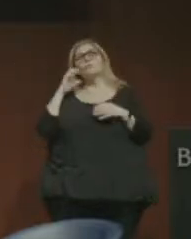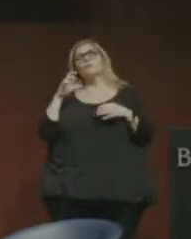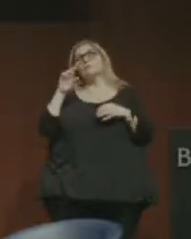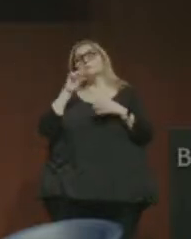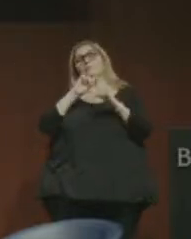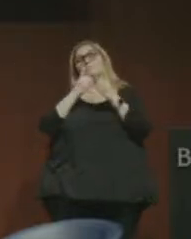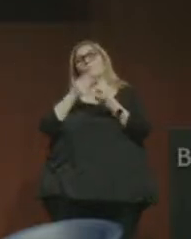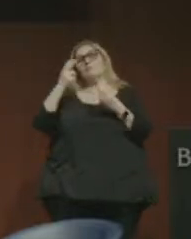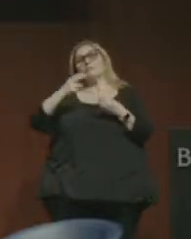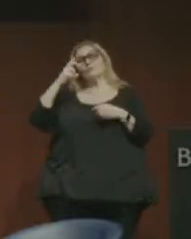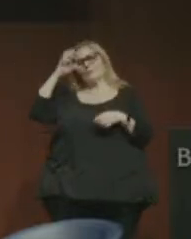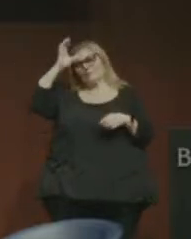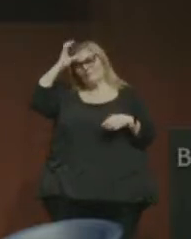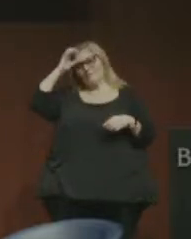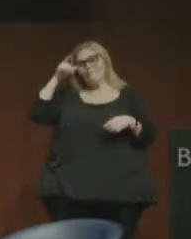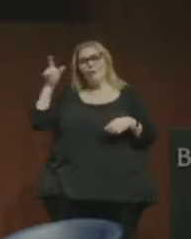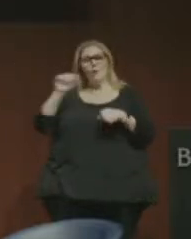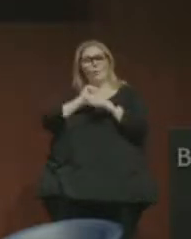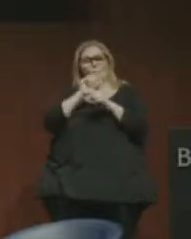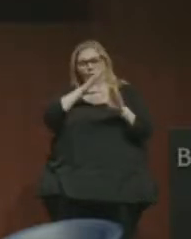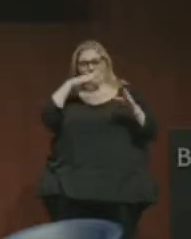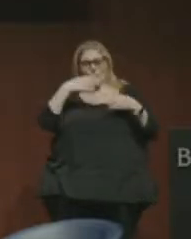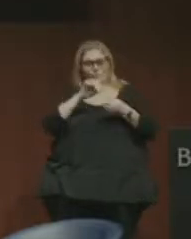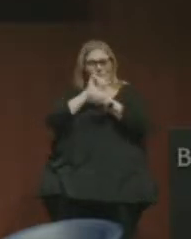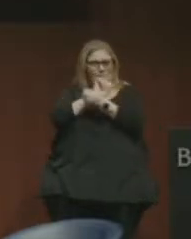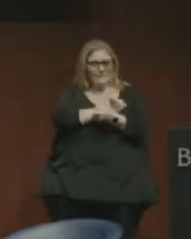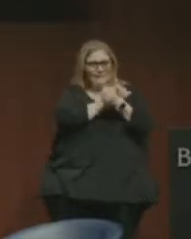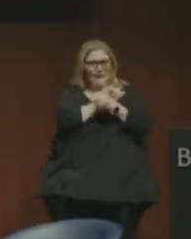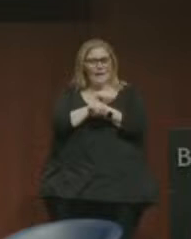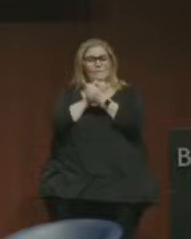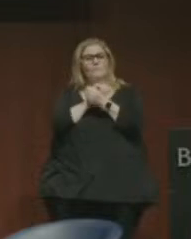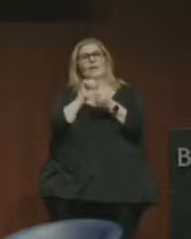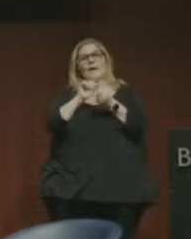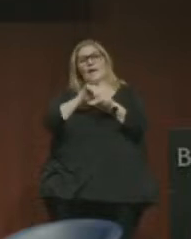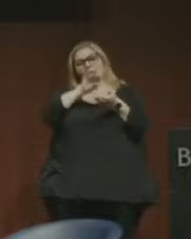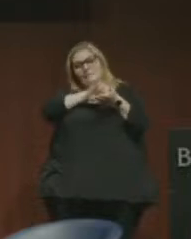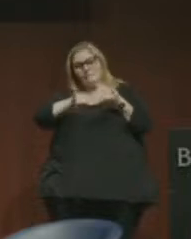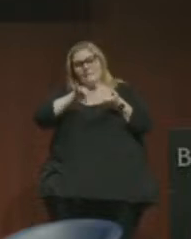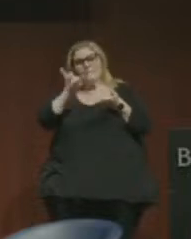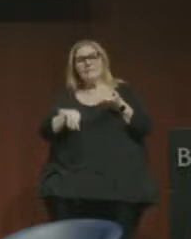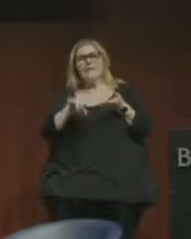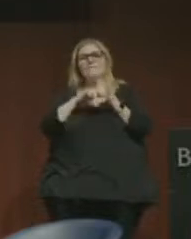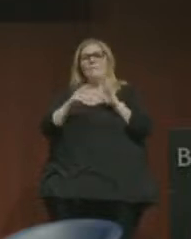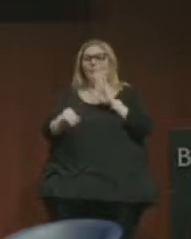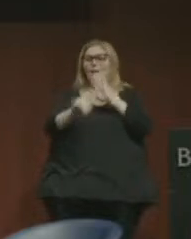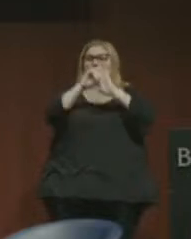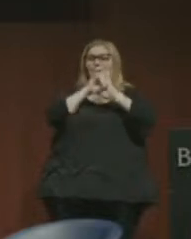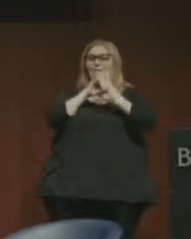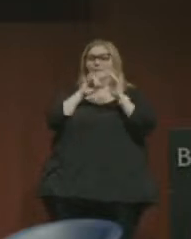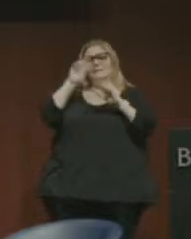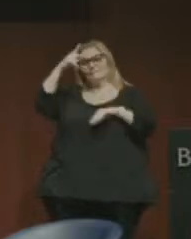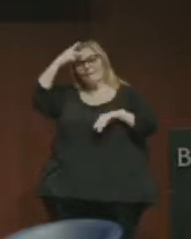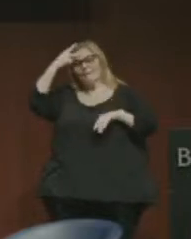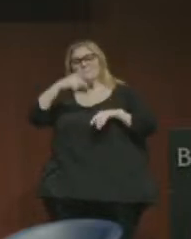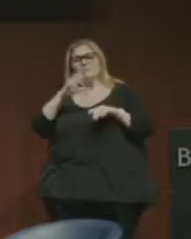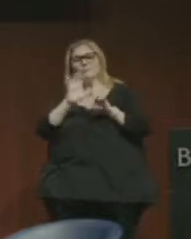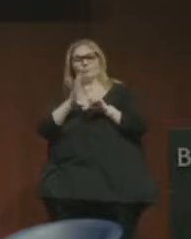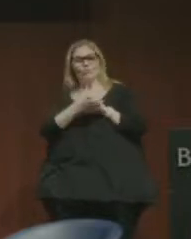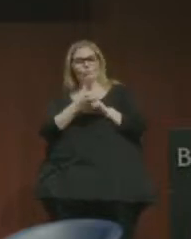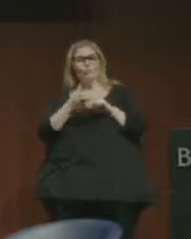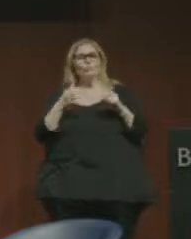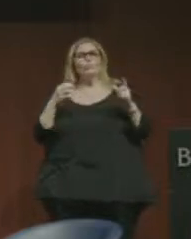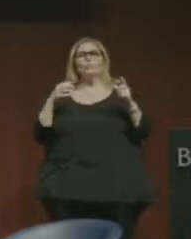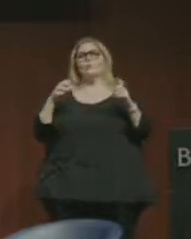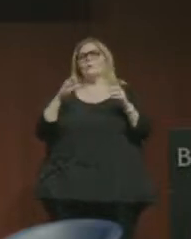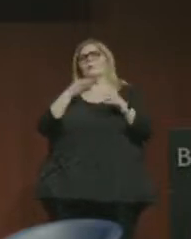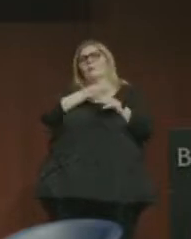University. Her work specializes in slavery and emancipation studies, Black identities, politics, and cultures